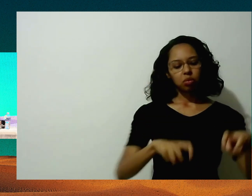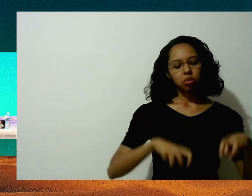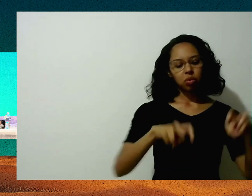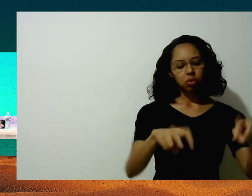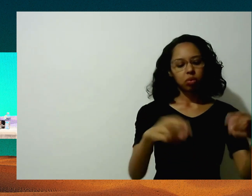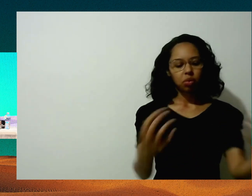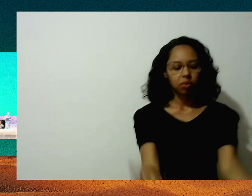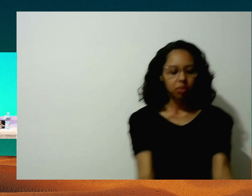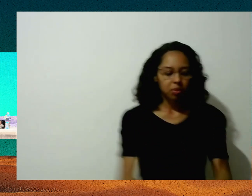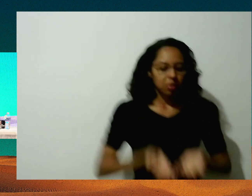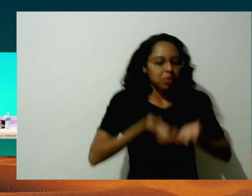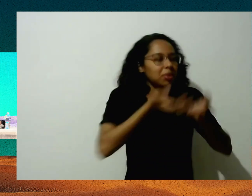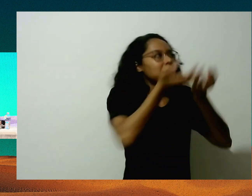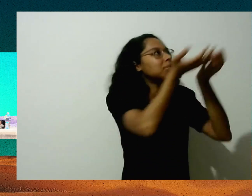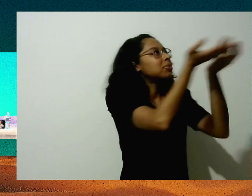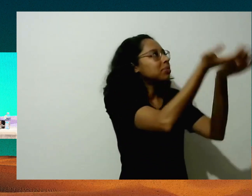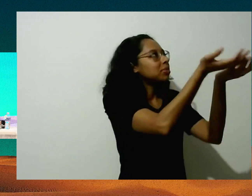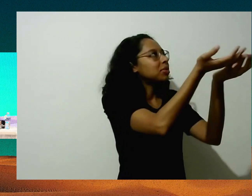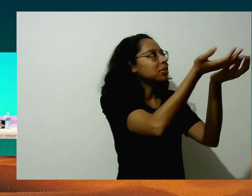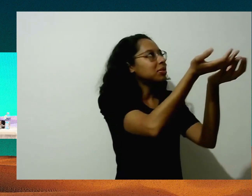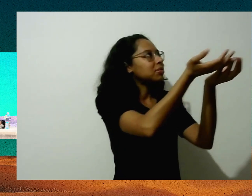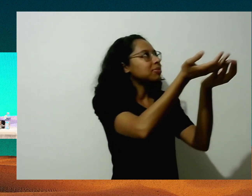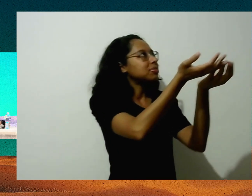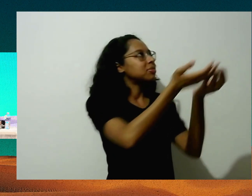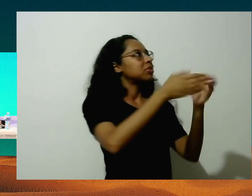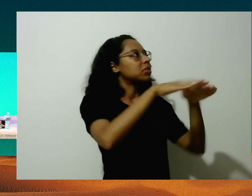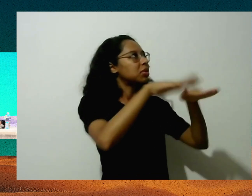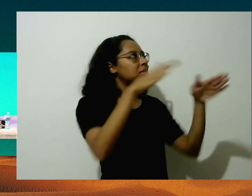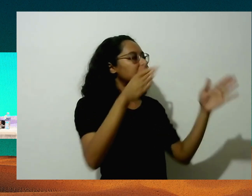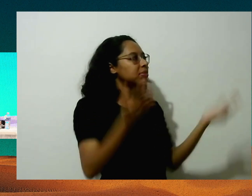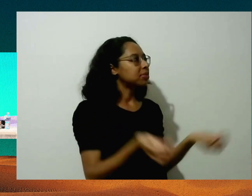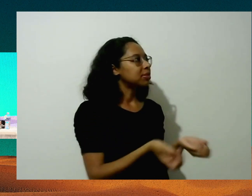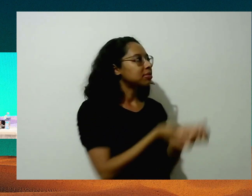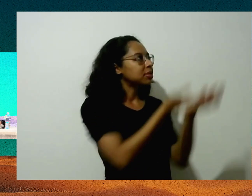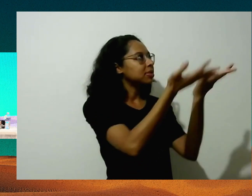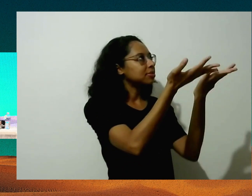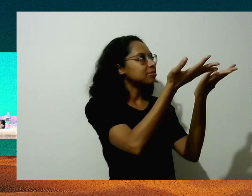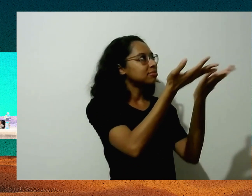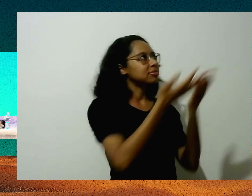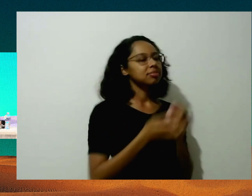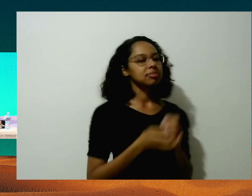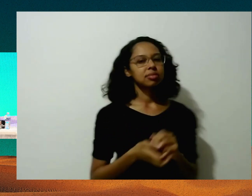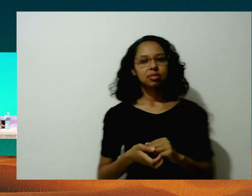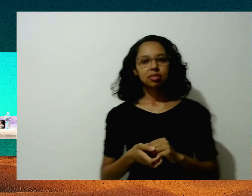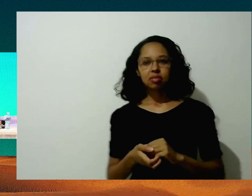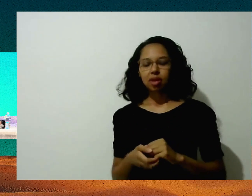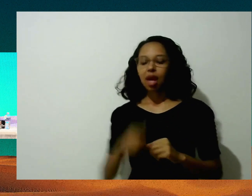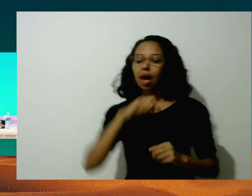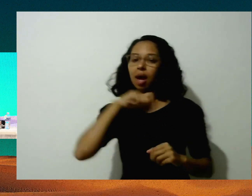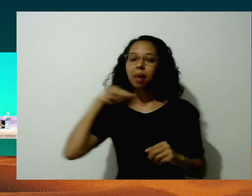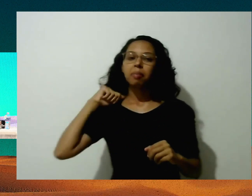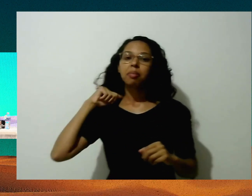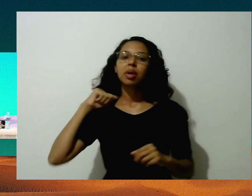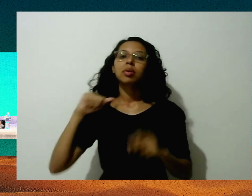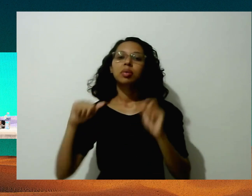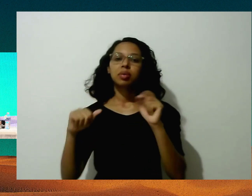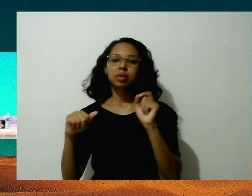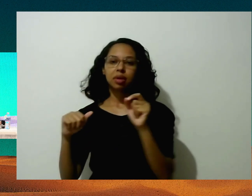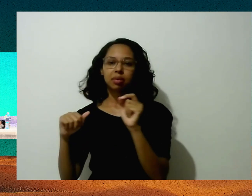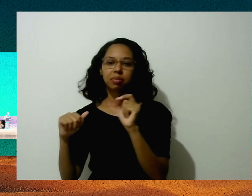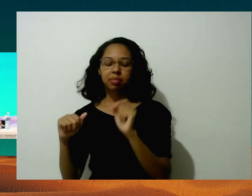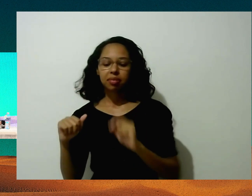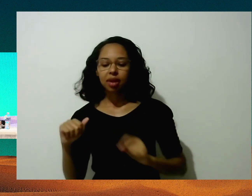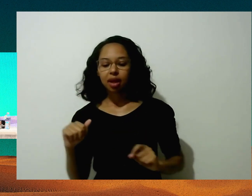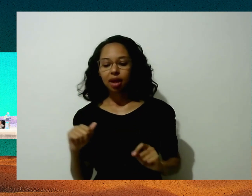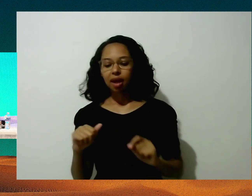pass that Cain brought an offering of the fruit of the ground to the Lord. Abel, por sua vez, trouxe das primícias do seu rebanho e